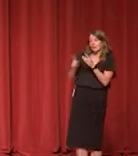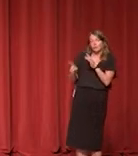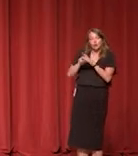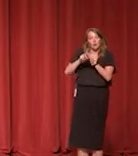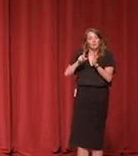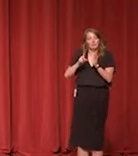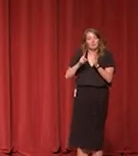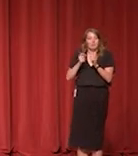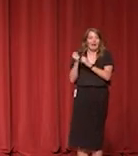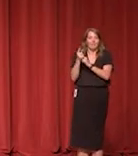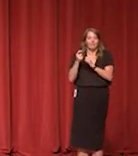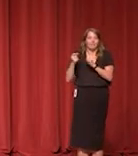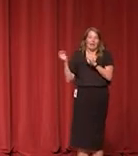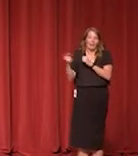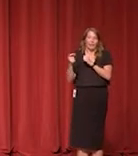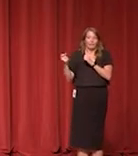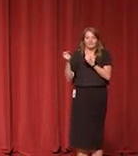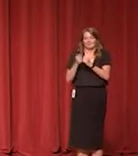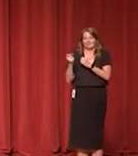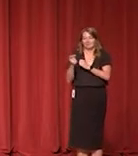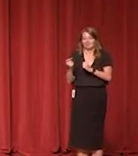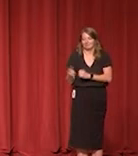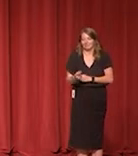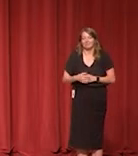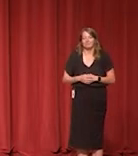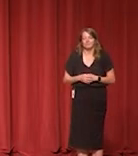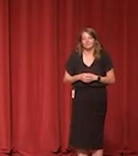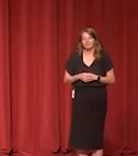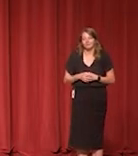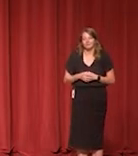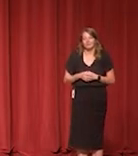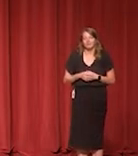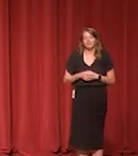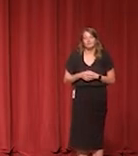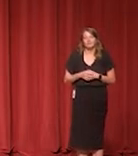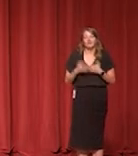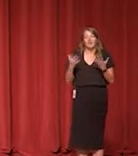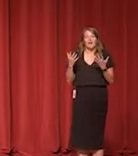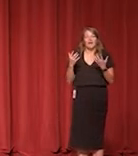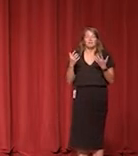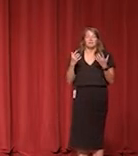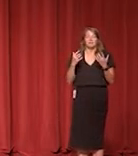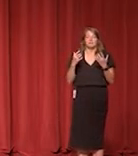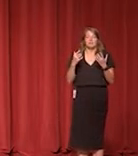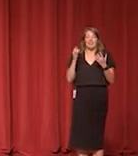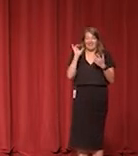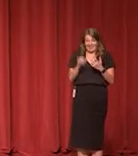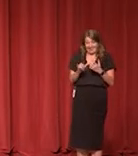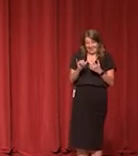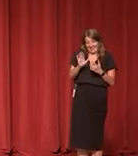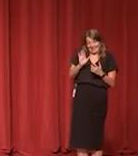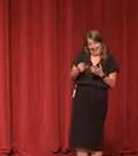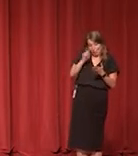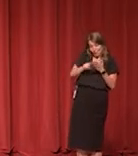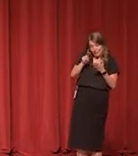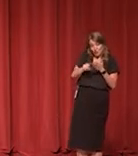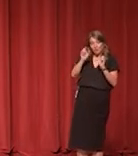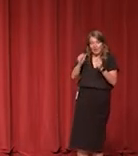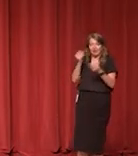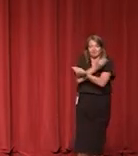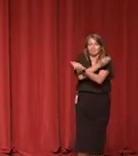give us extensive research data that we use here, and we share it worldwide so that we can